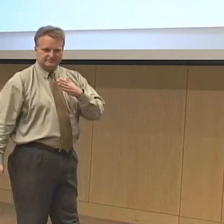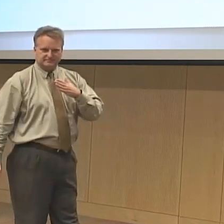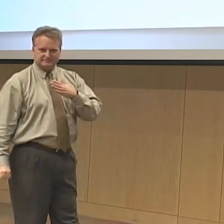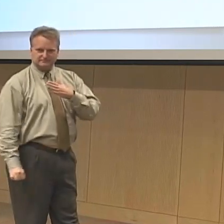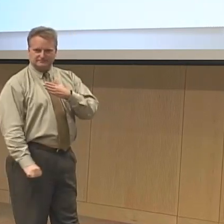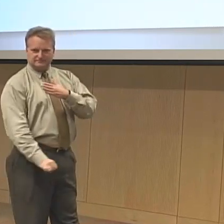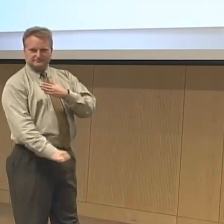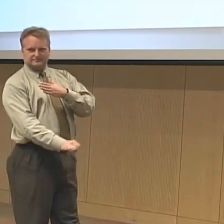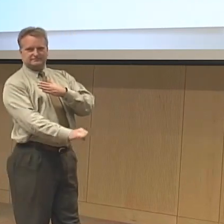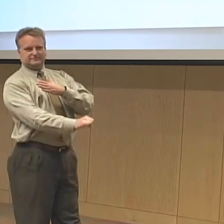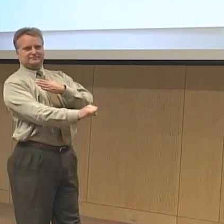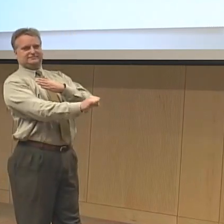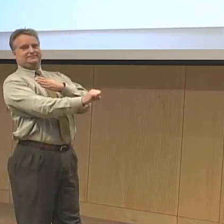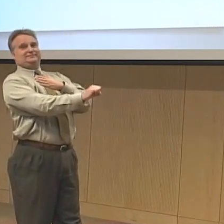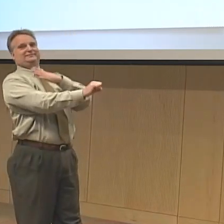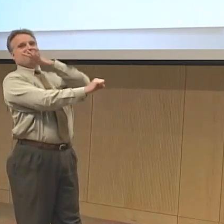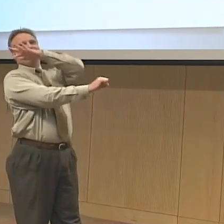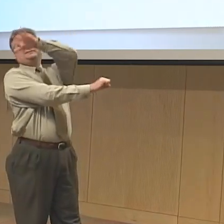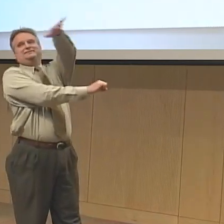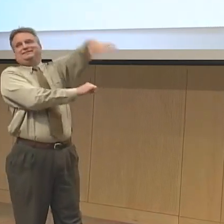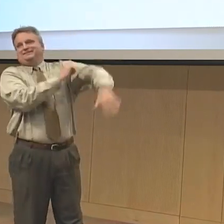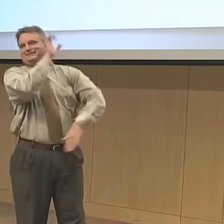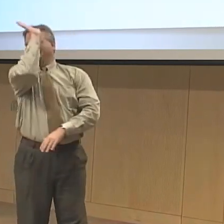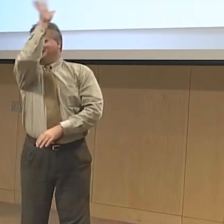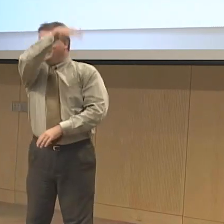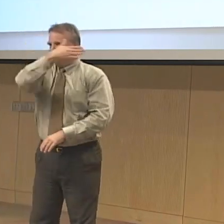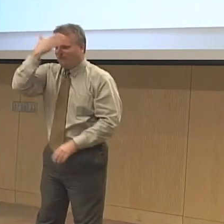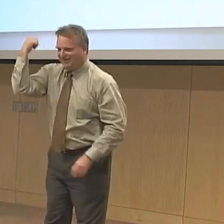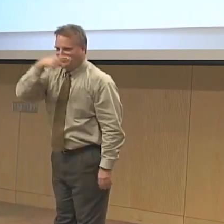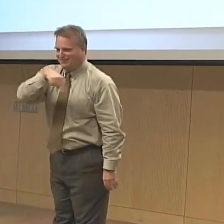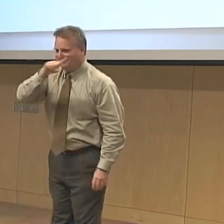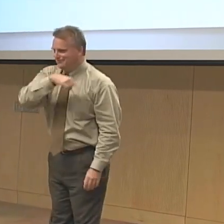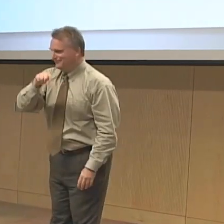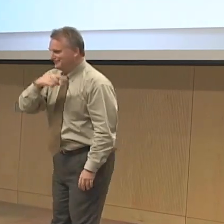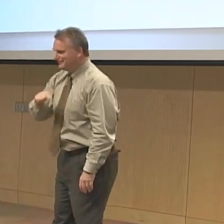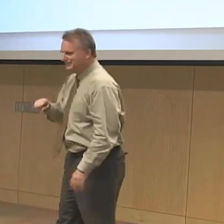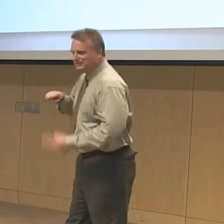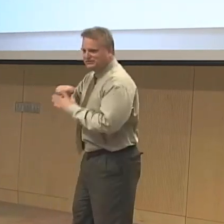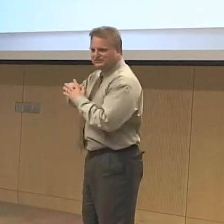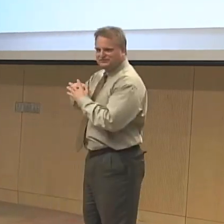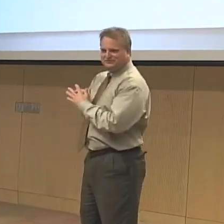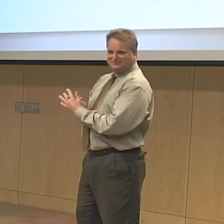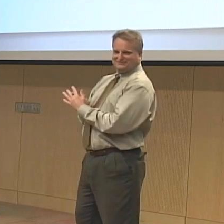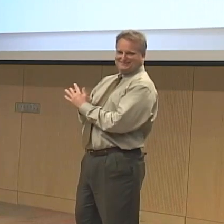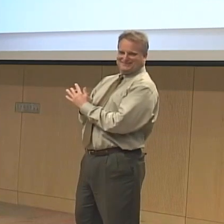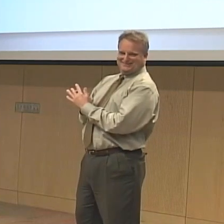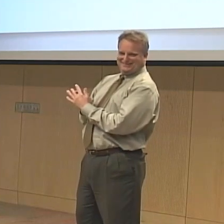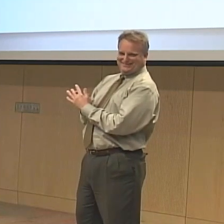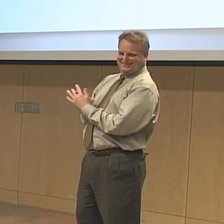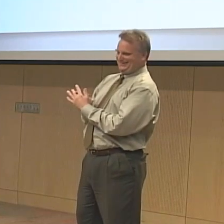Deaf people decided to take things into their own hands and say, forget the insurance companies.